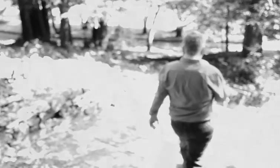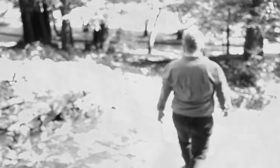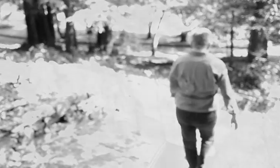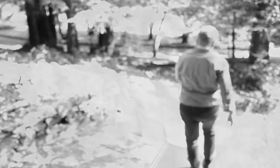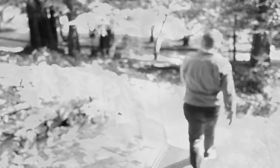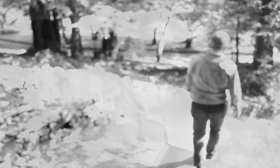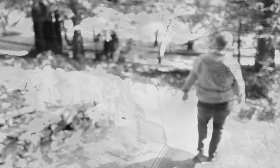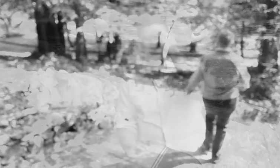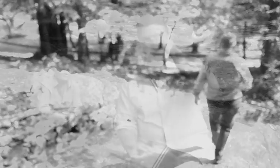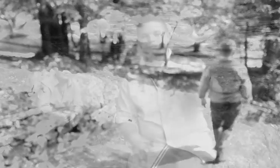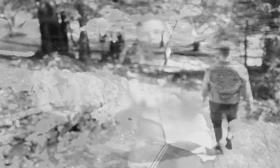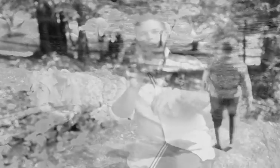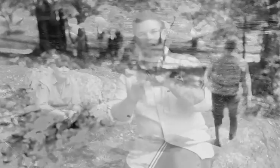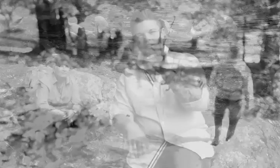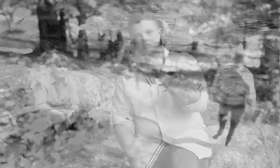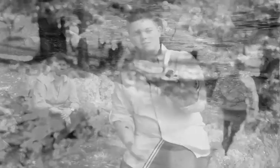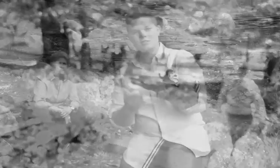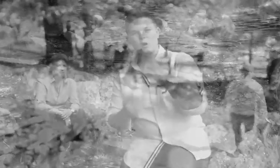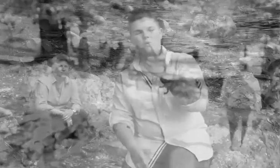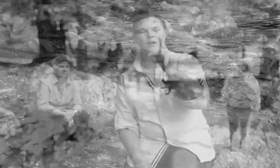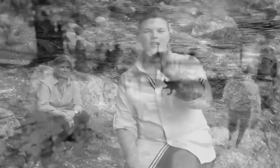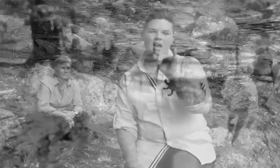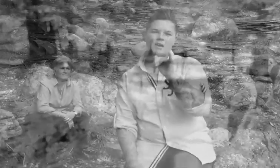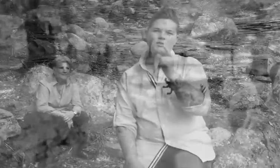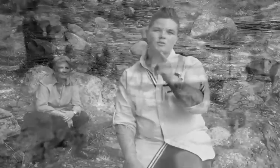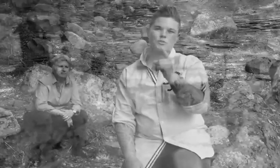taste? Never mind, I'll find someone like you.